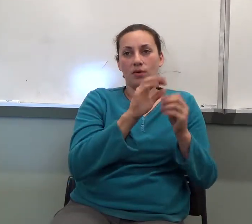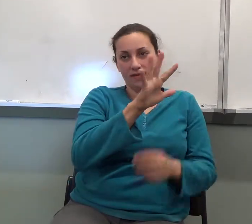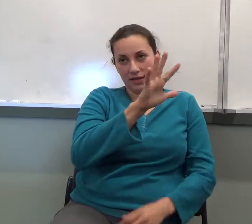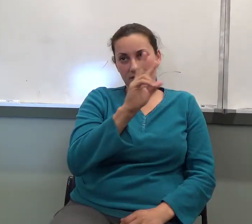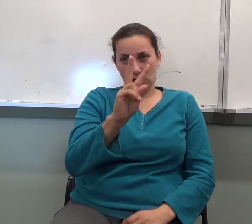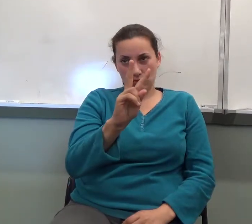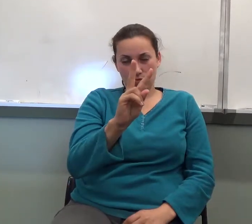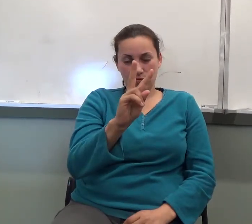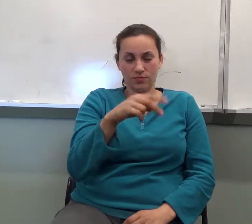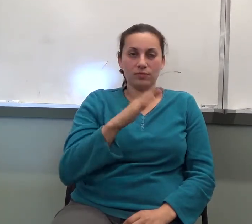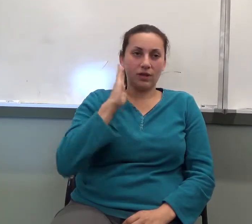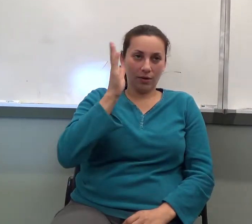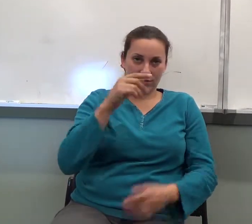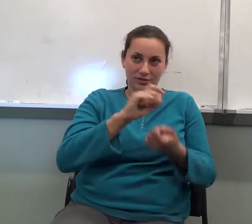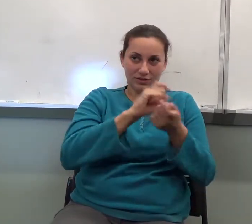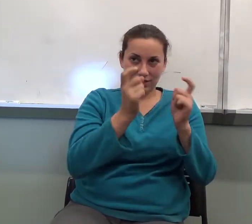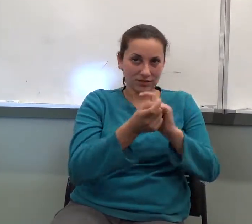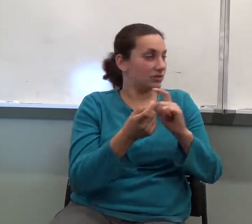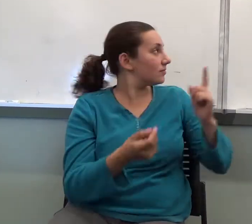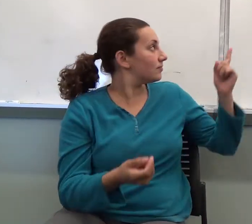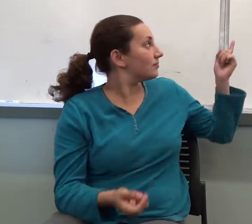I'll just change it. There it is.